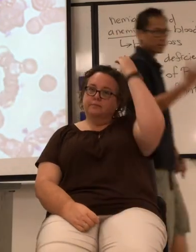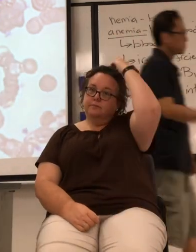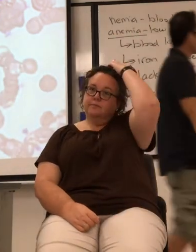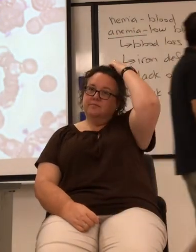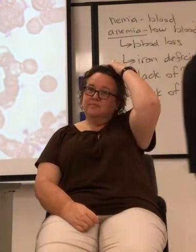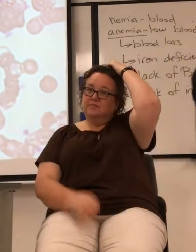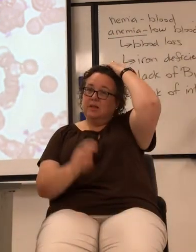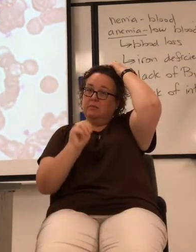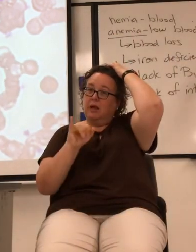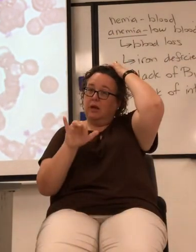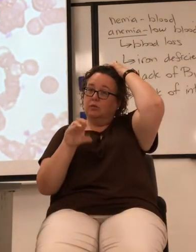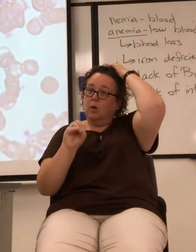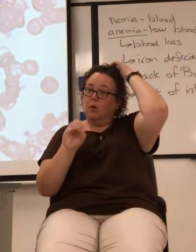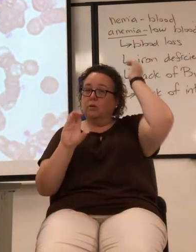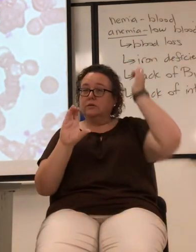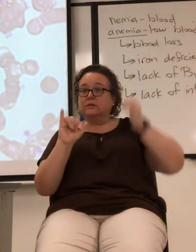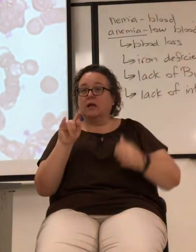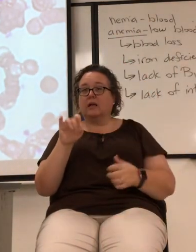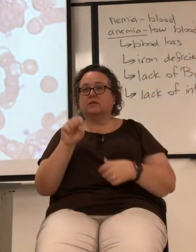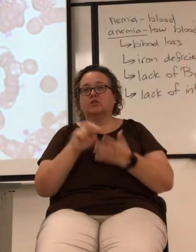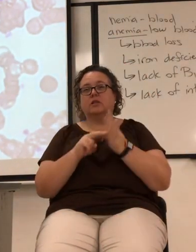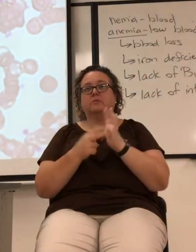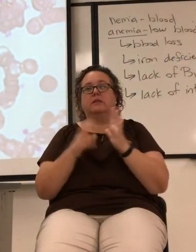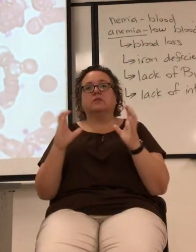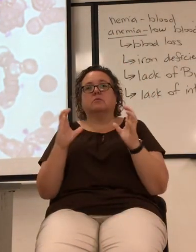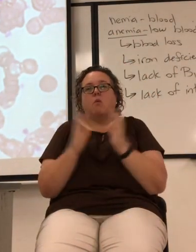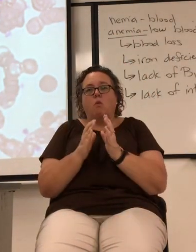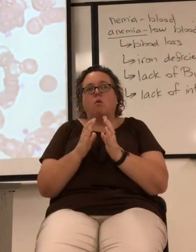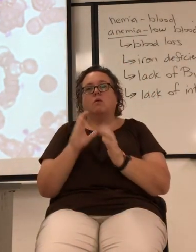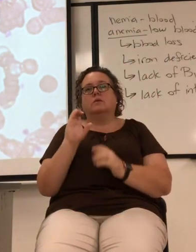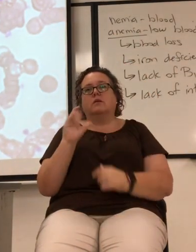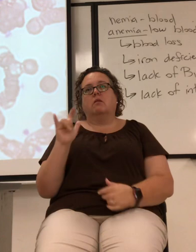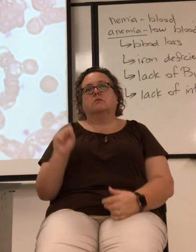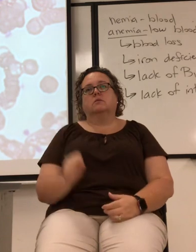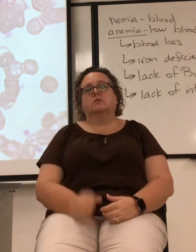Small cells. So iron deficient anemia.